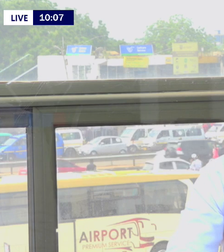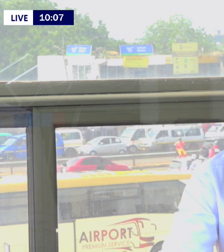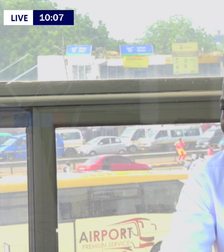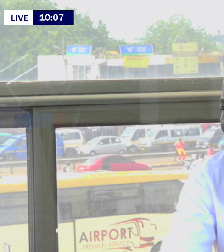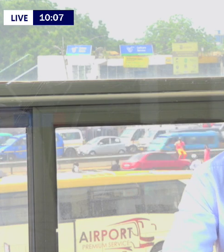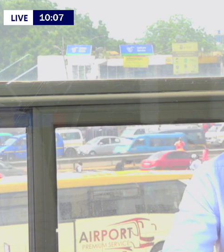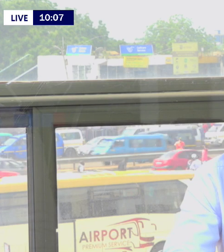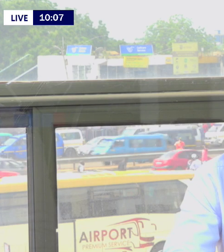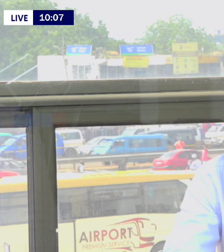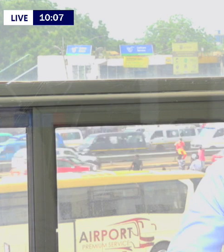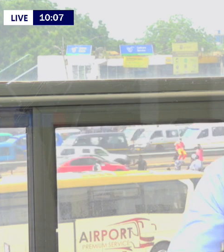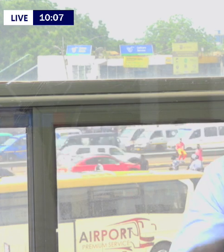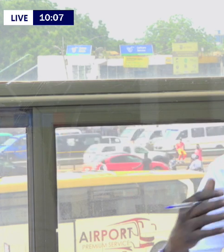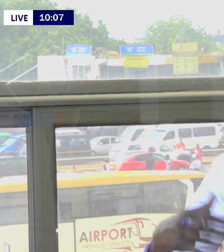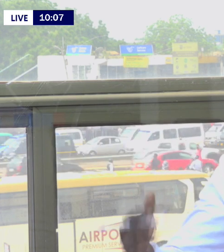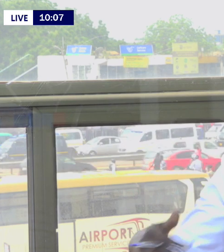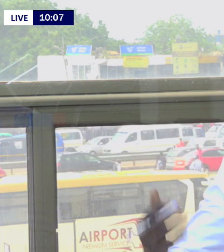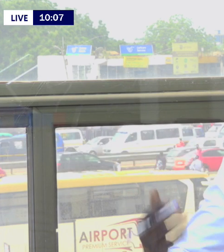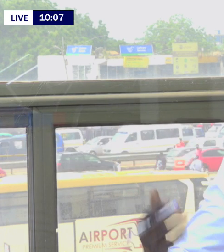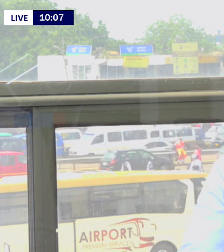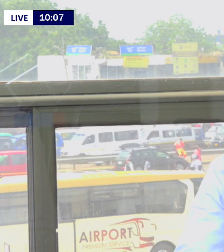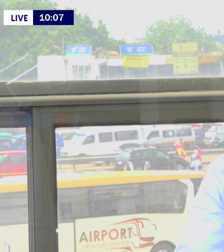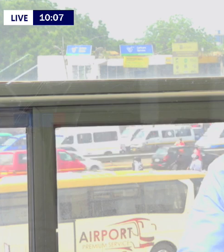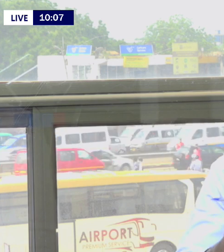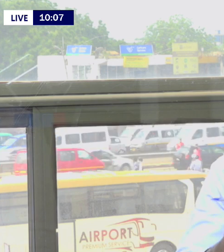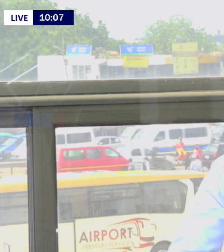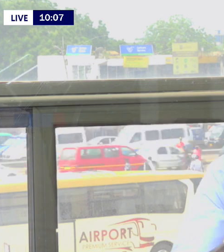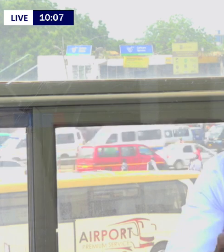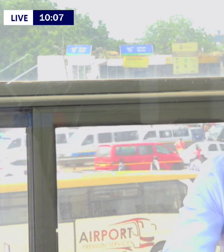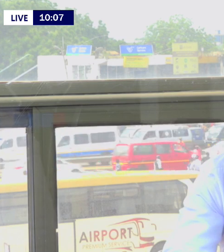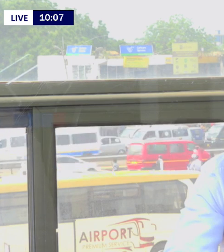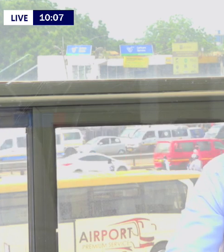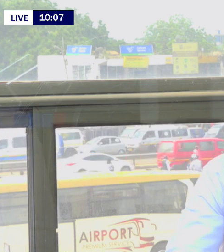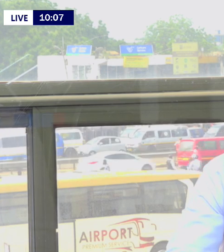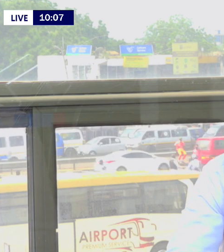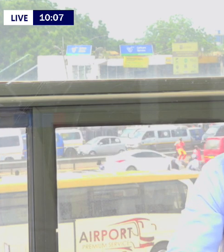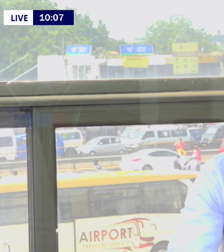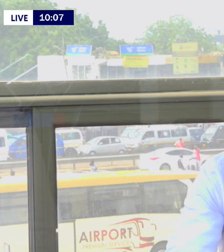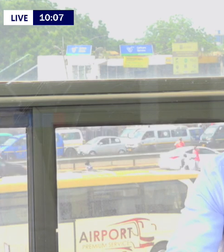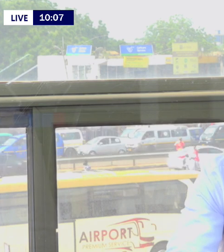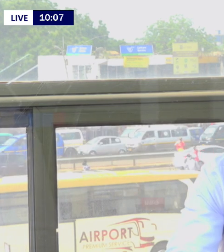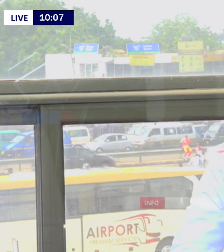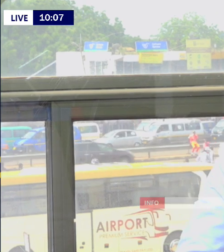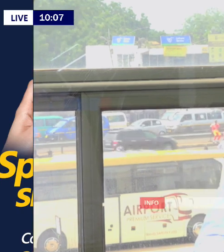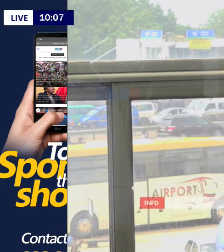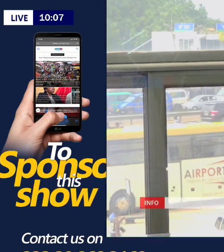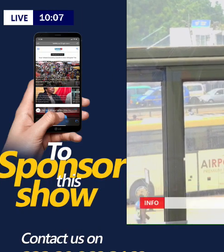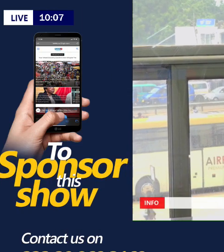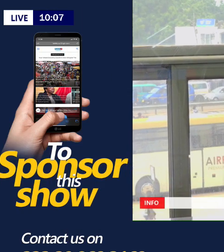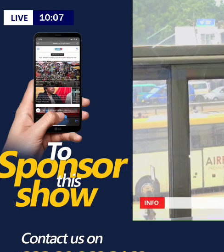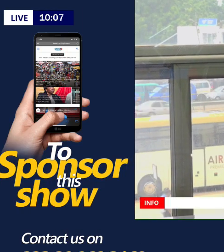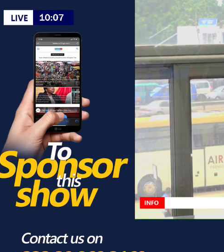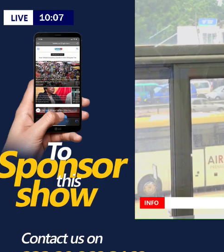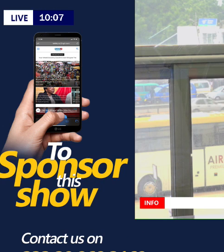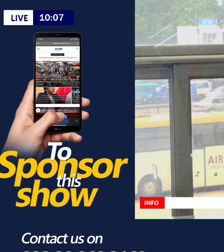no nam ni baby na ye ma yare no enchichi ni pa bebre na ye nso ye ntu ye tumi akwa na ye nsa akoya